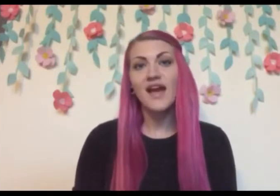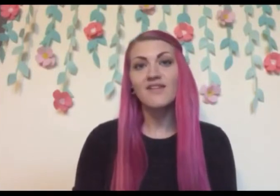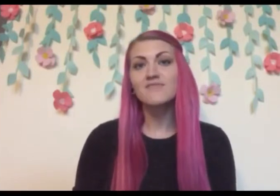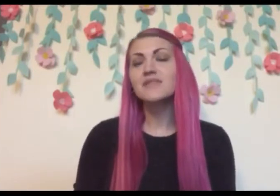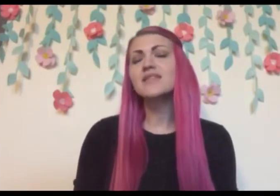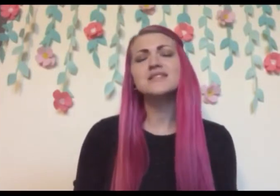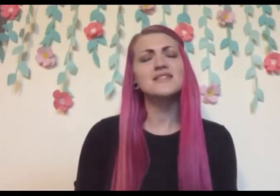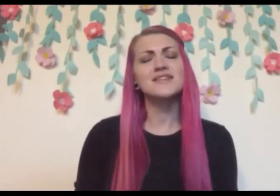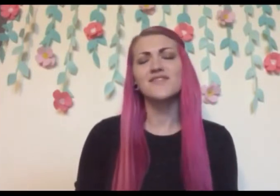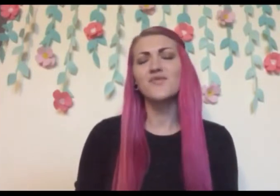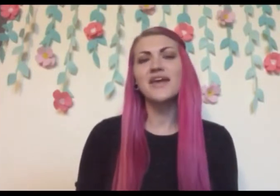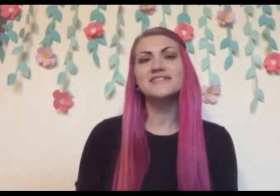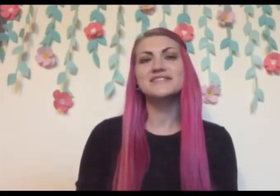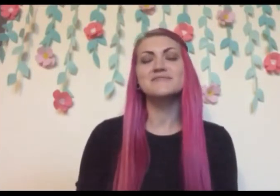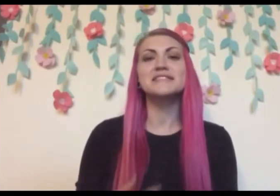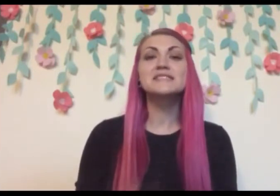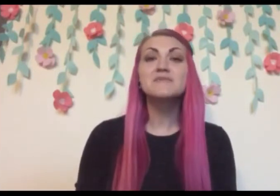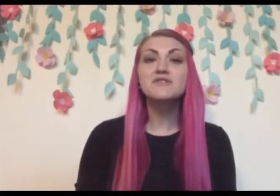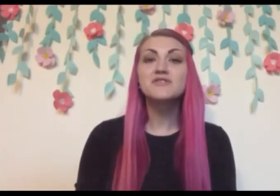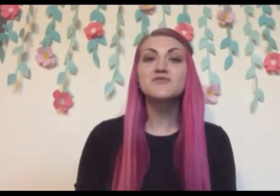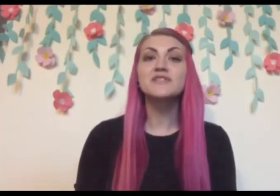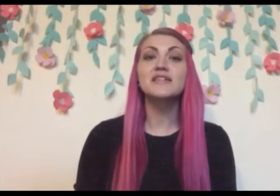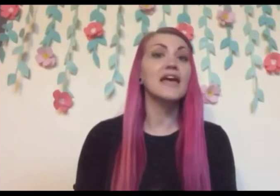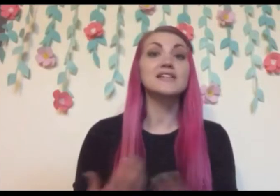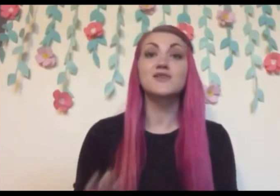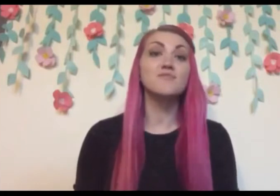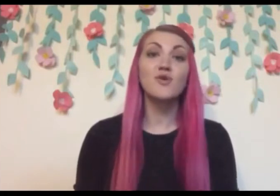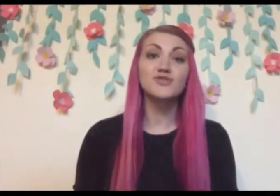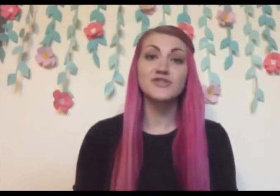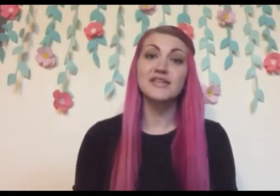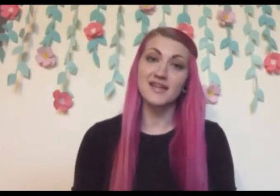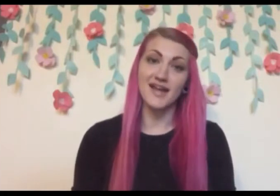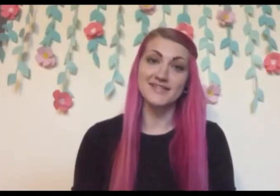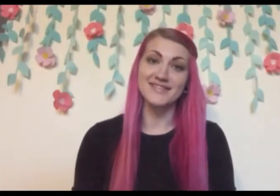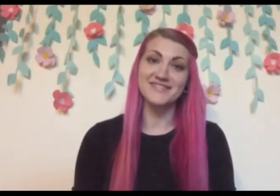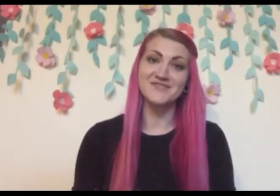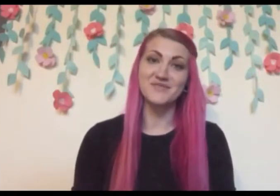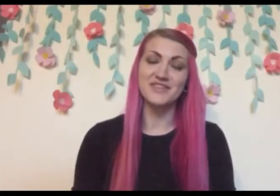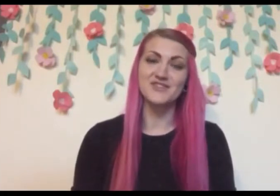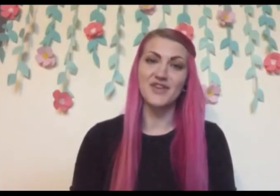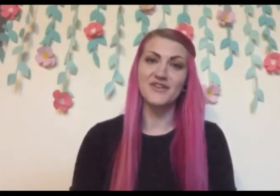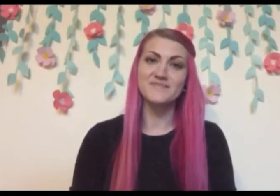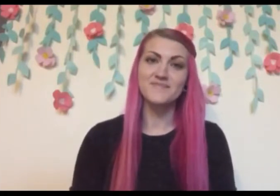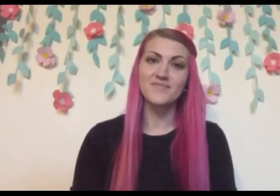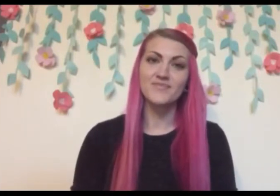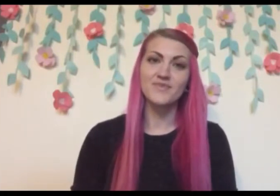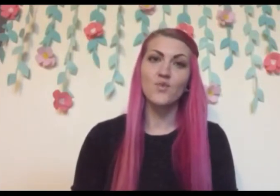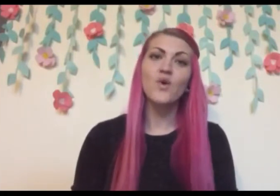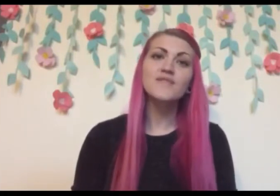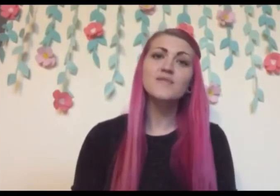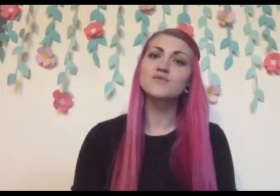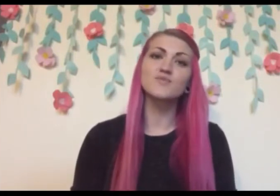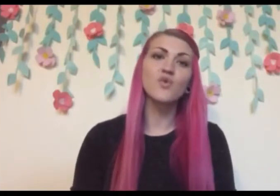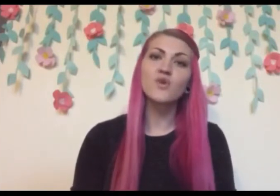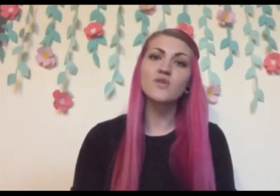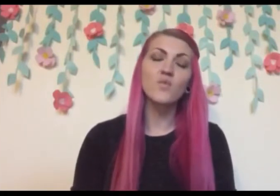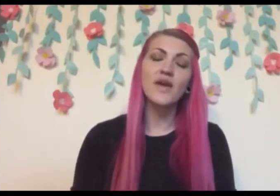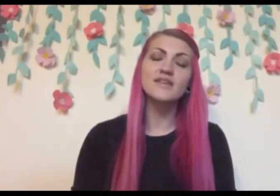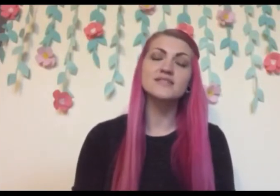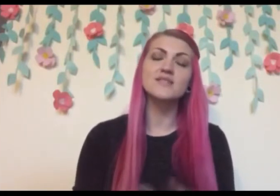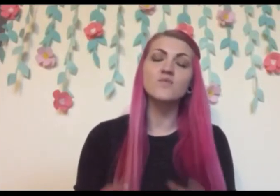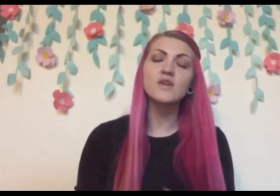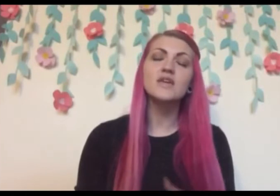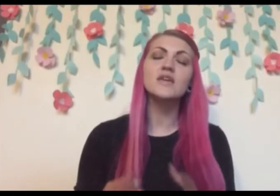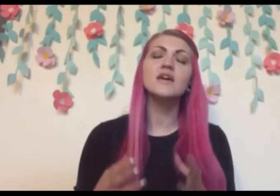but we have plenty of ways to be spiritually and emotionally connected with each other. One of the most